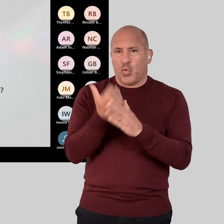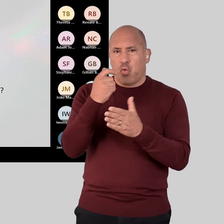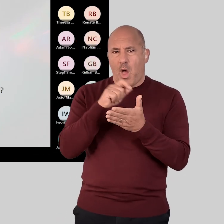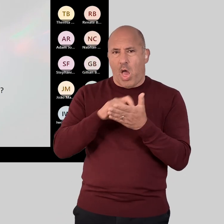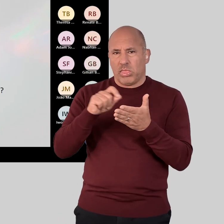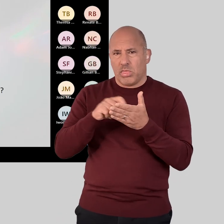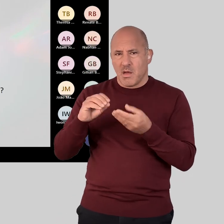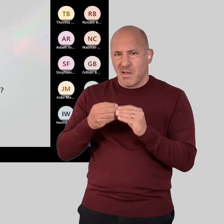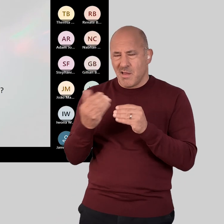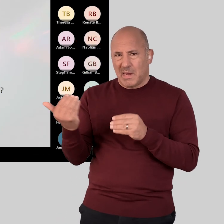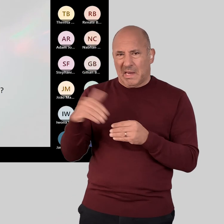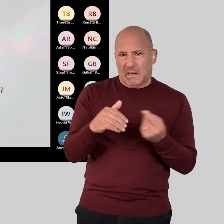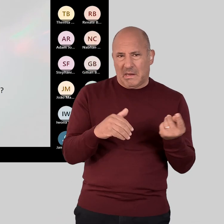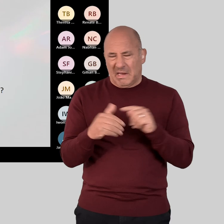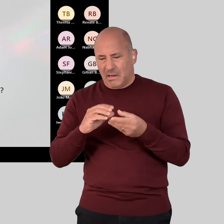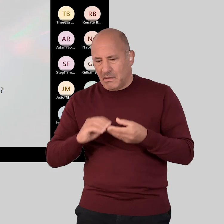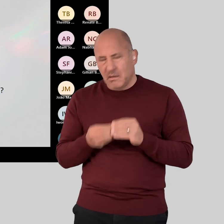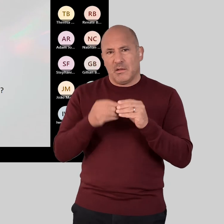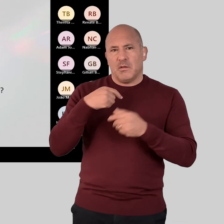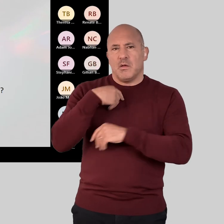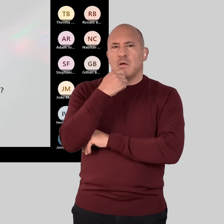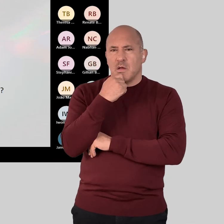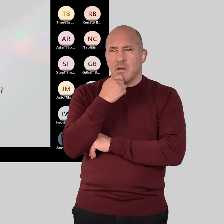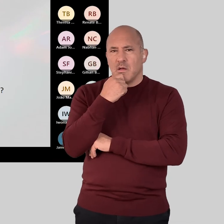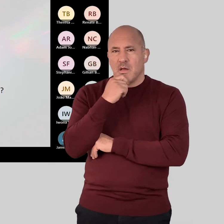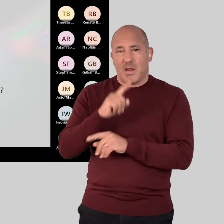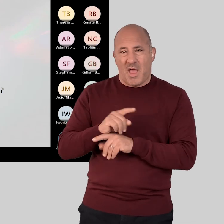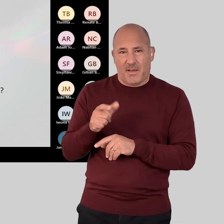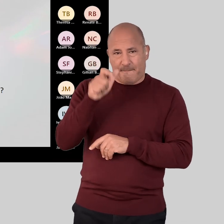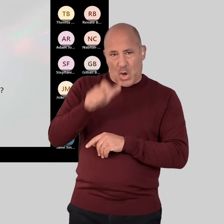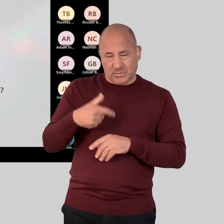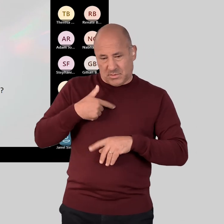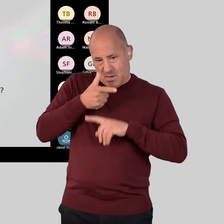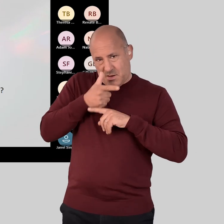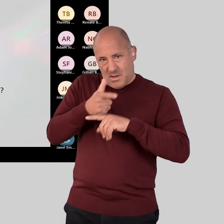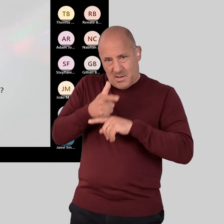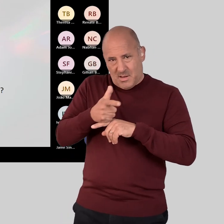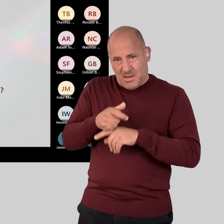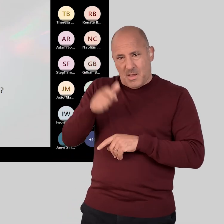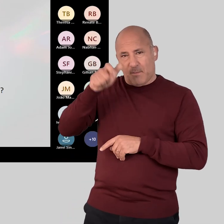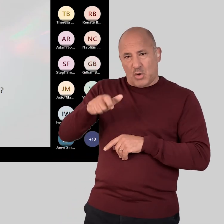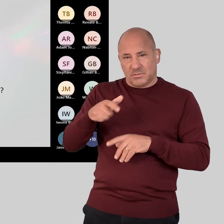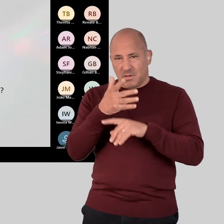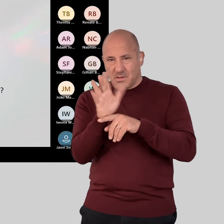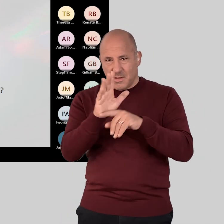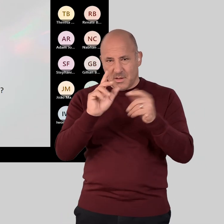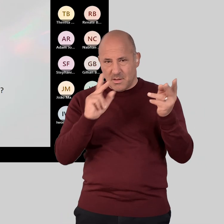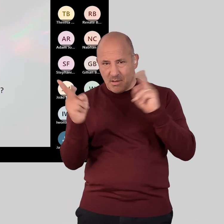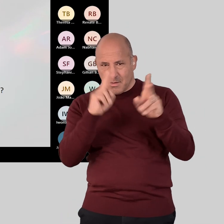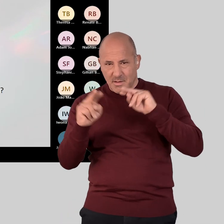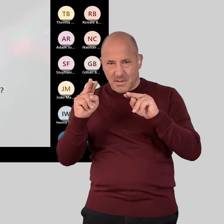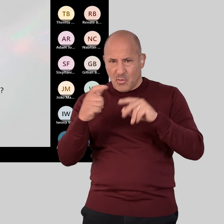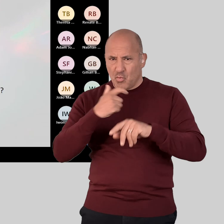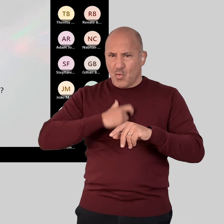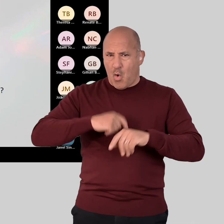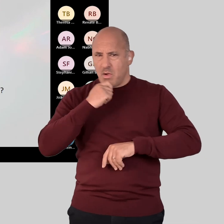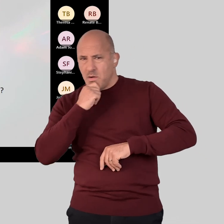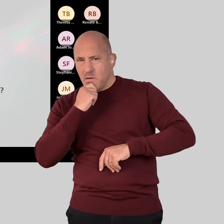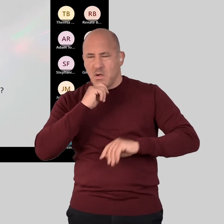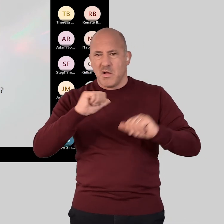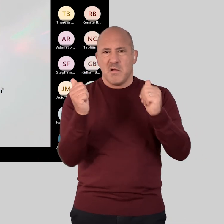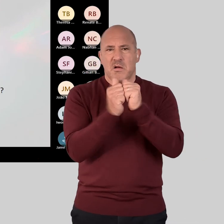authors entering the space and making of this work. The videographer and cinematographer had their own roles in authoring the final filming of this